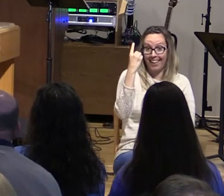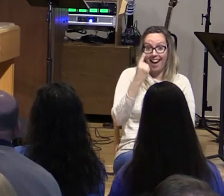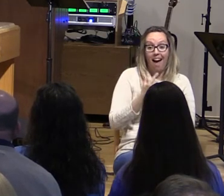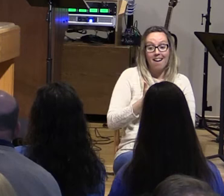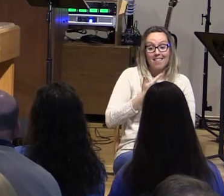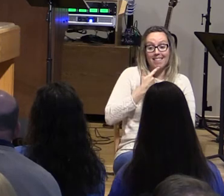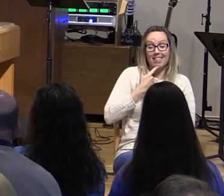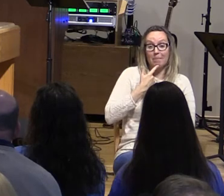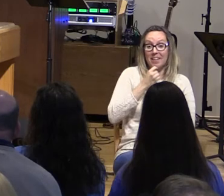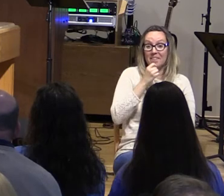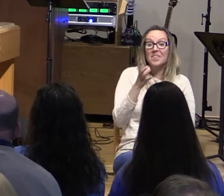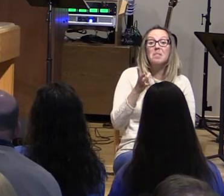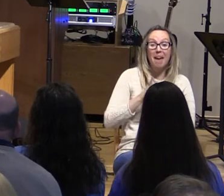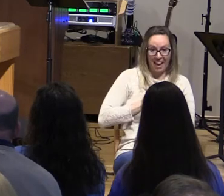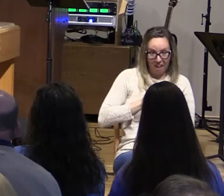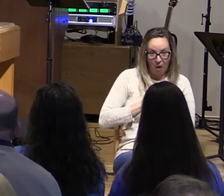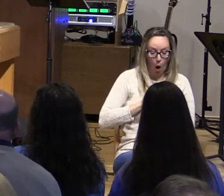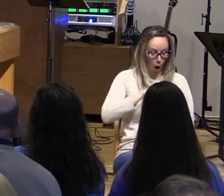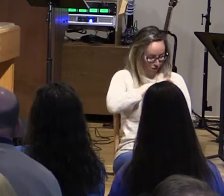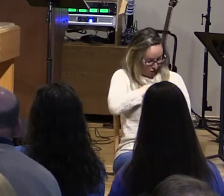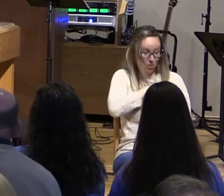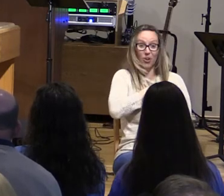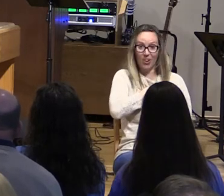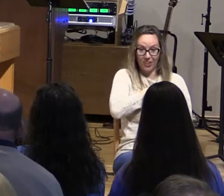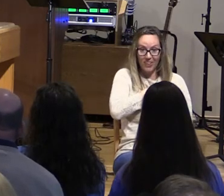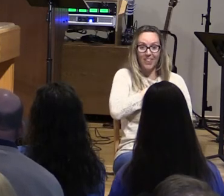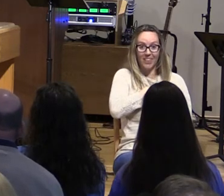lesbian, female officer